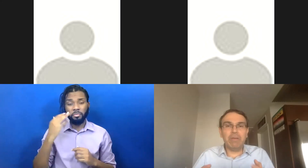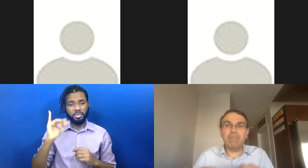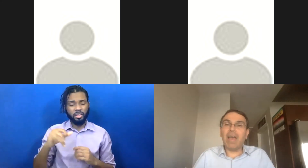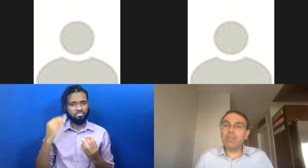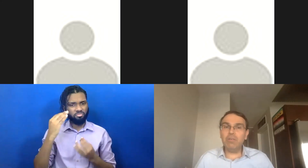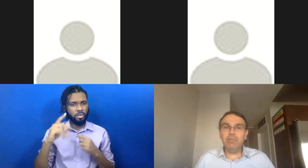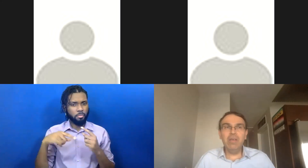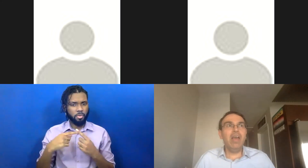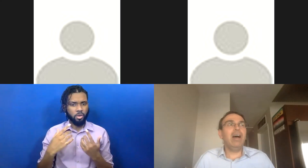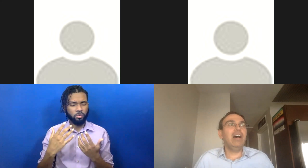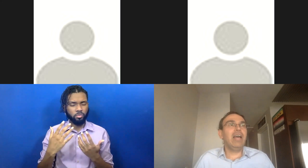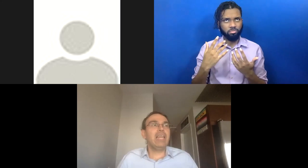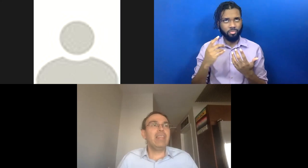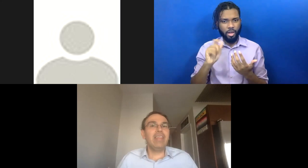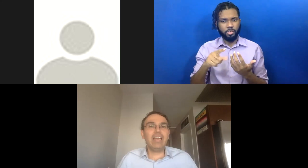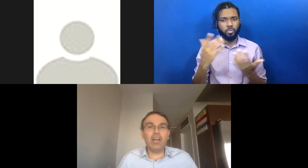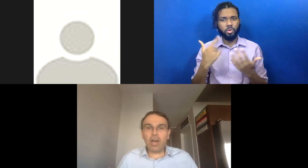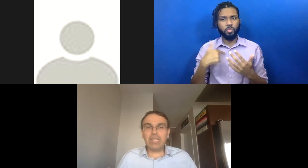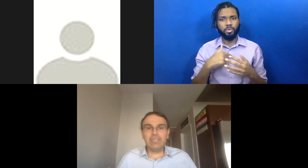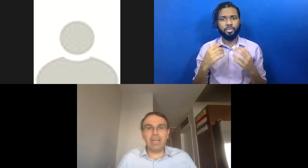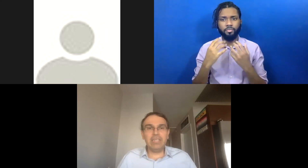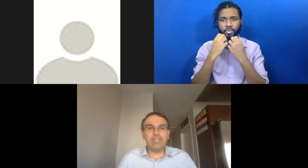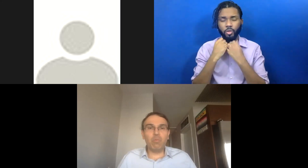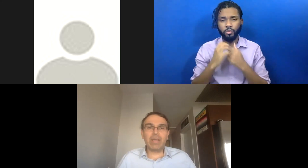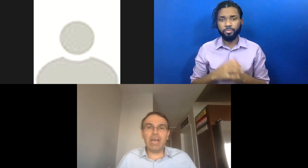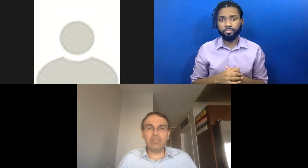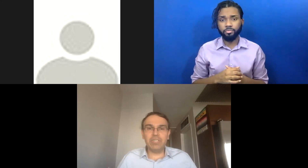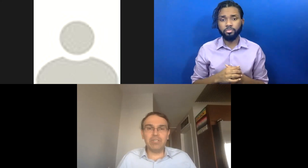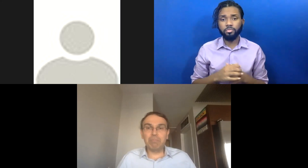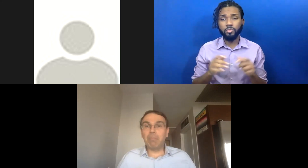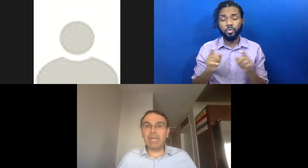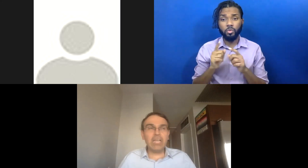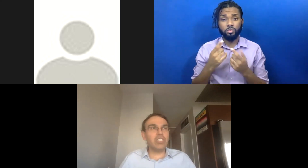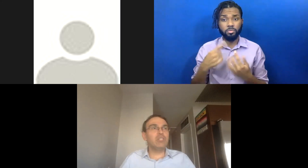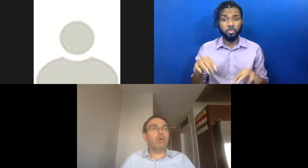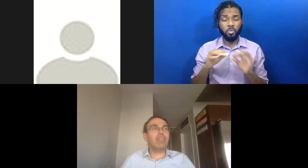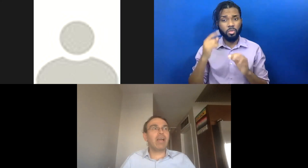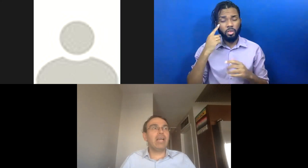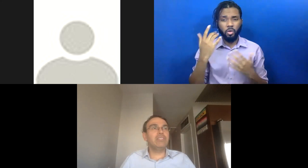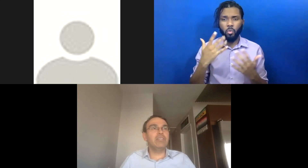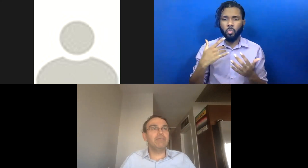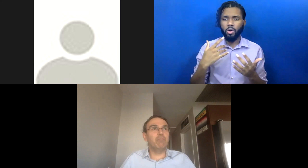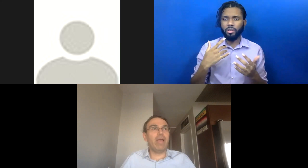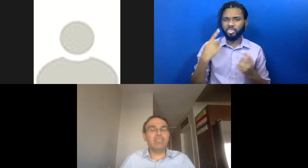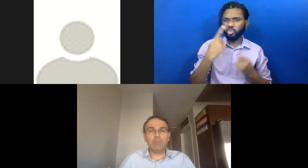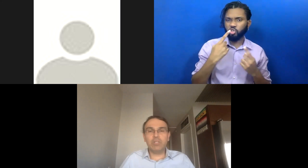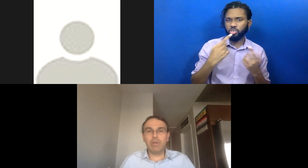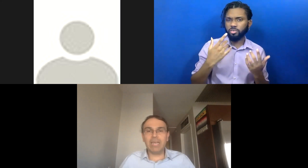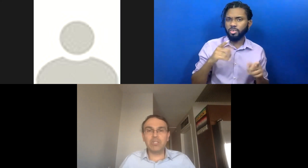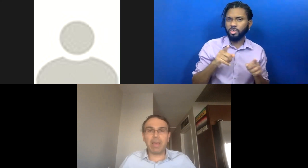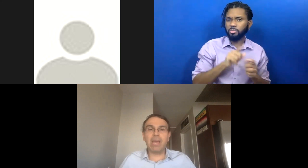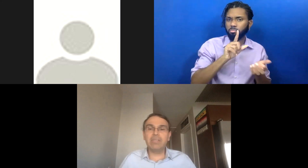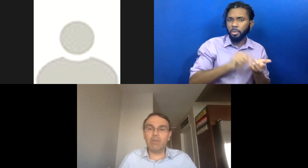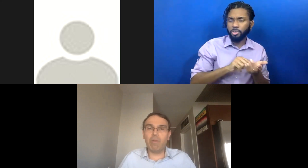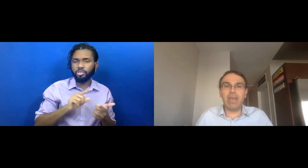is that we value. And I think along these lines is what counts as publications, what are the kinds of ways in which we